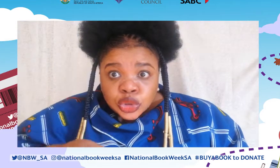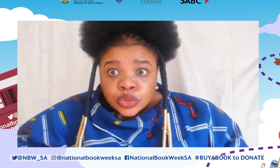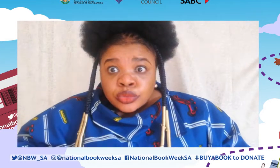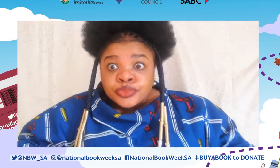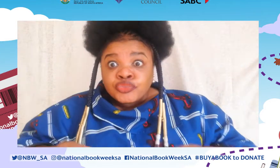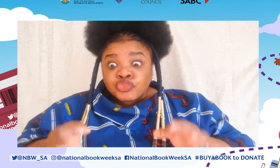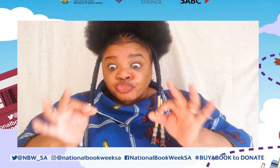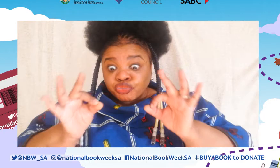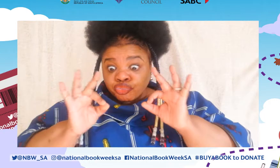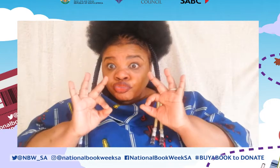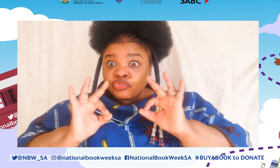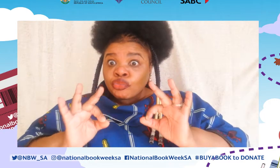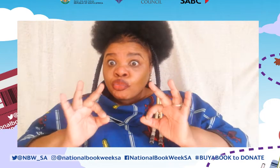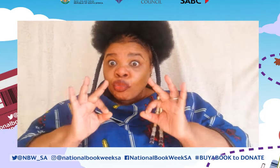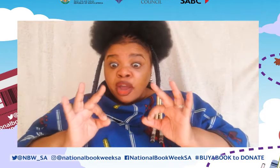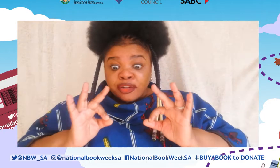looked.